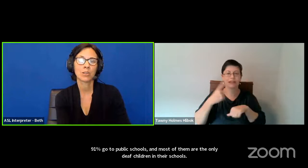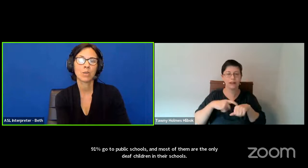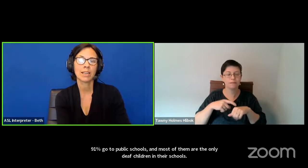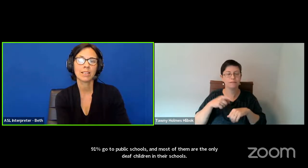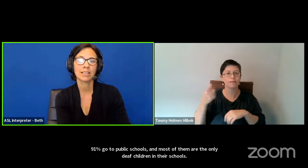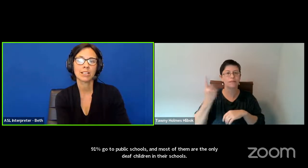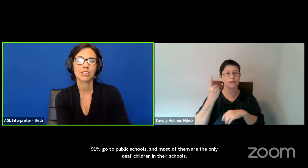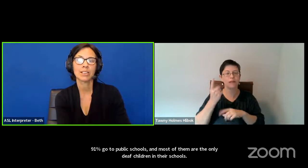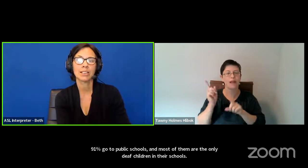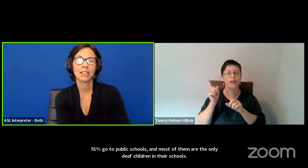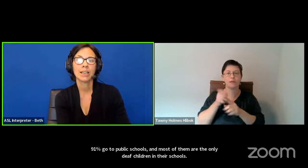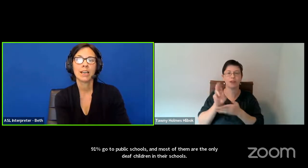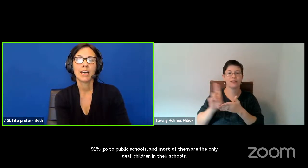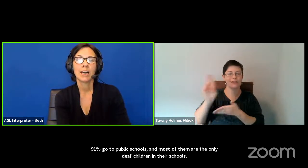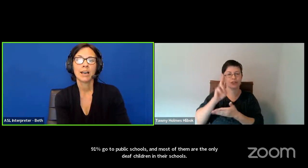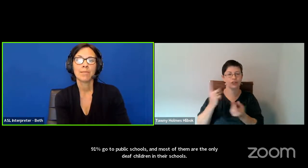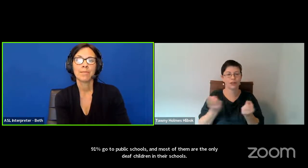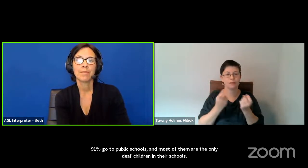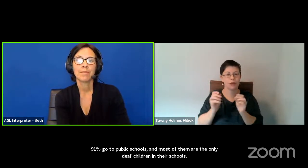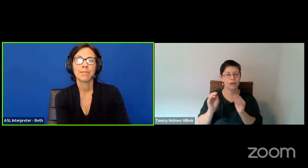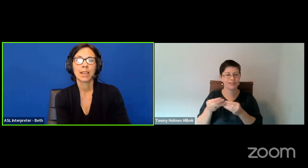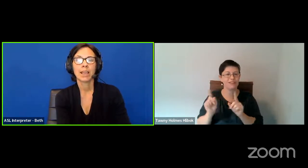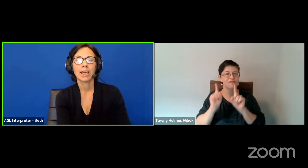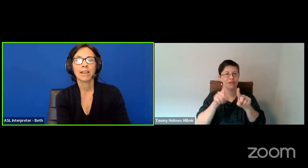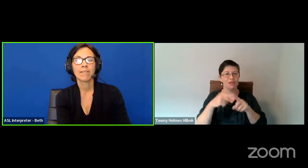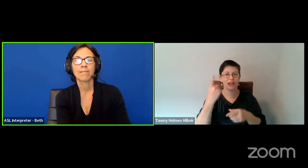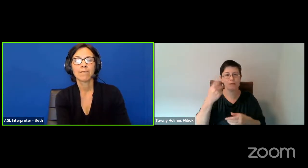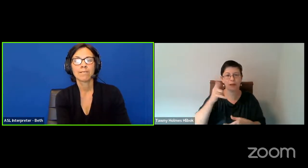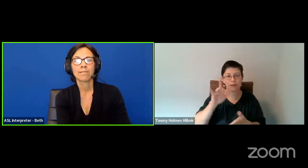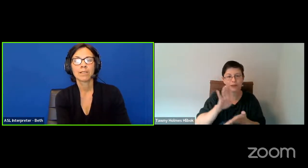so that's quite a discussion.